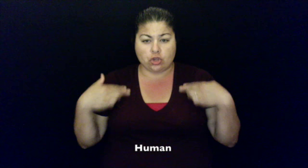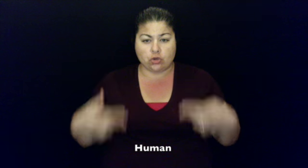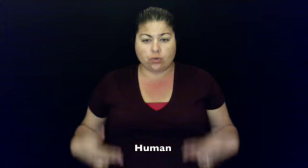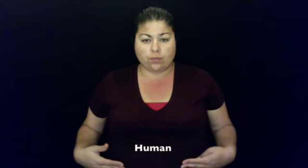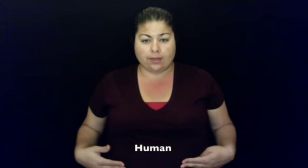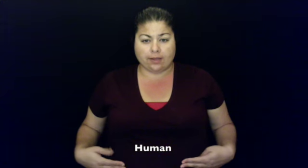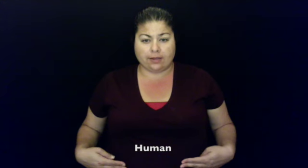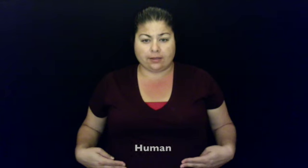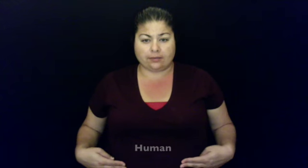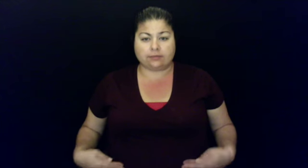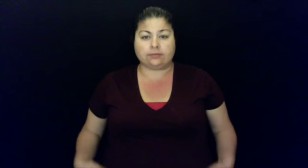Human.